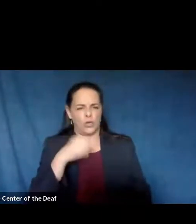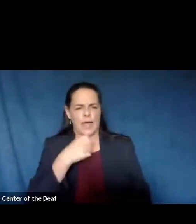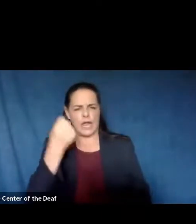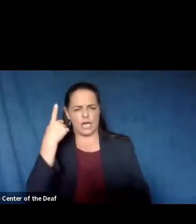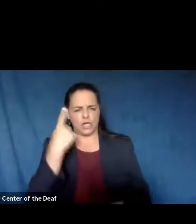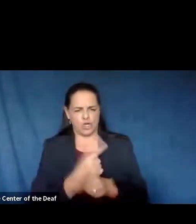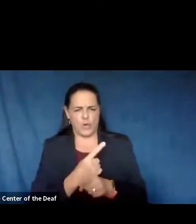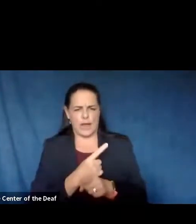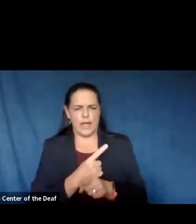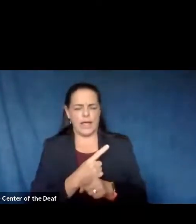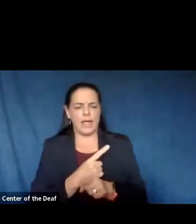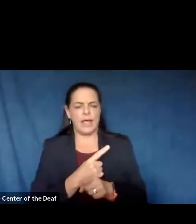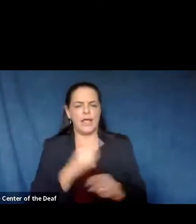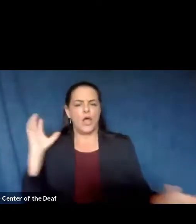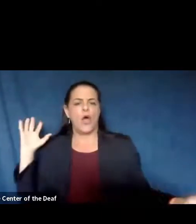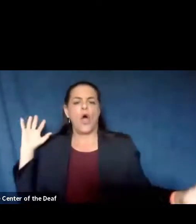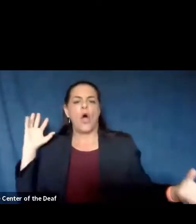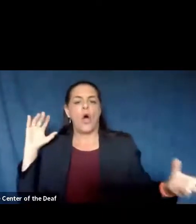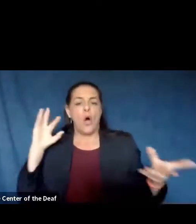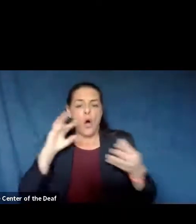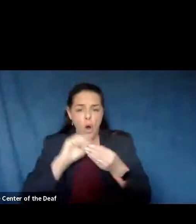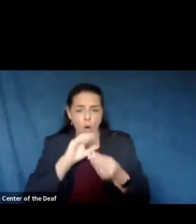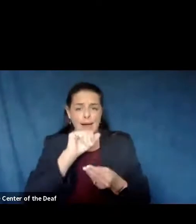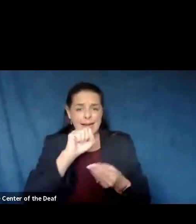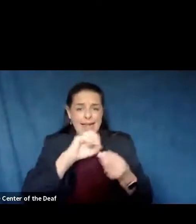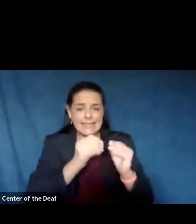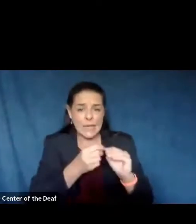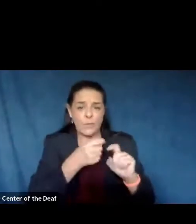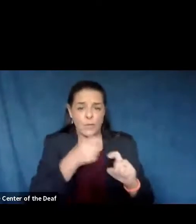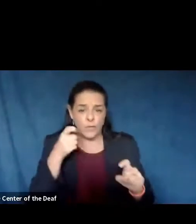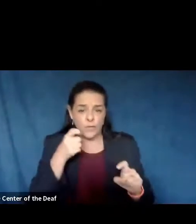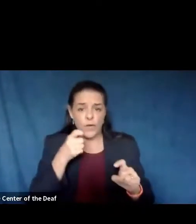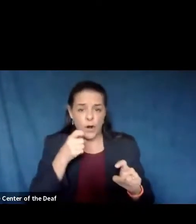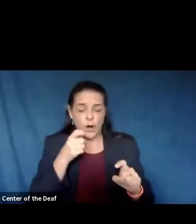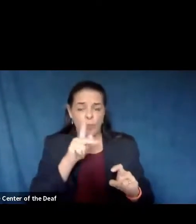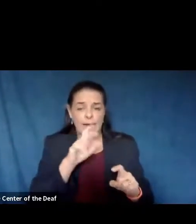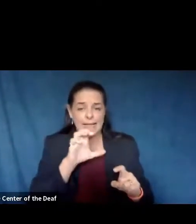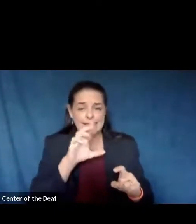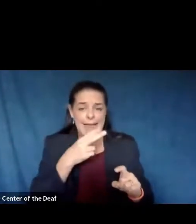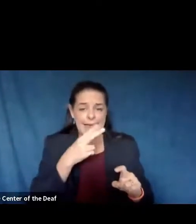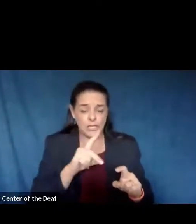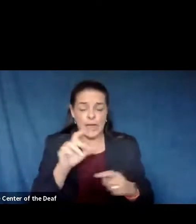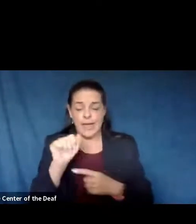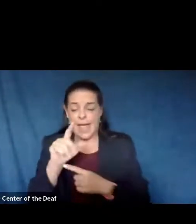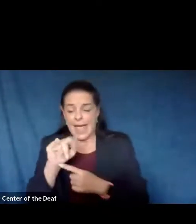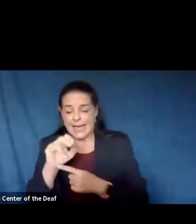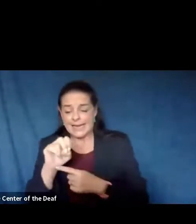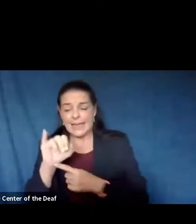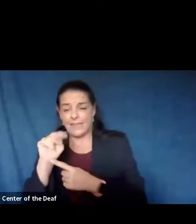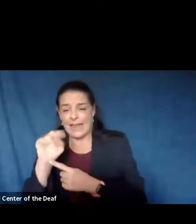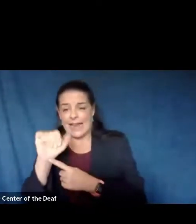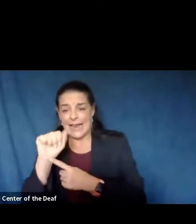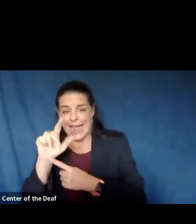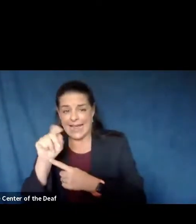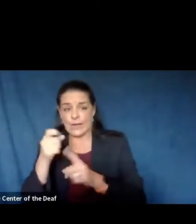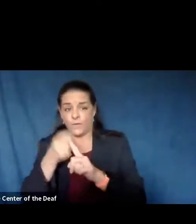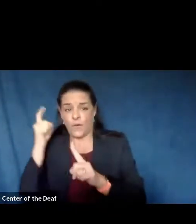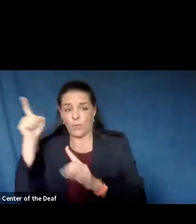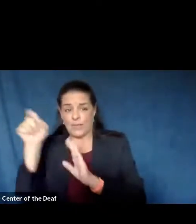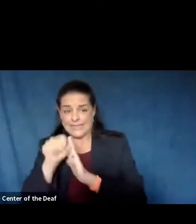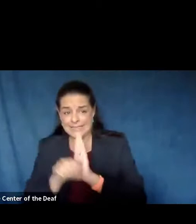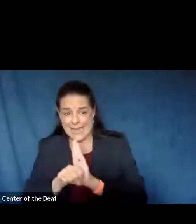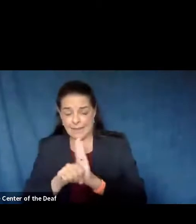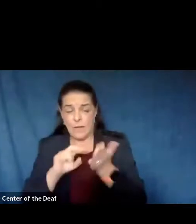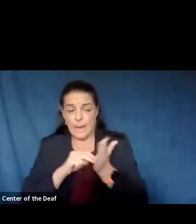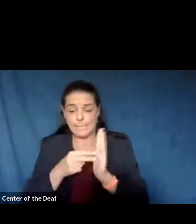this correctly? The overall cumulative case number comes from KCHD. The active, inactive number comes from the state. Thus,